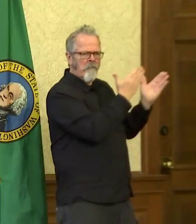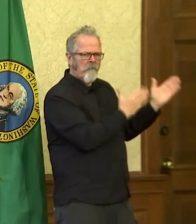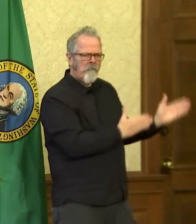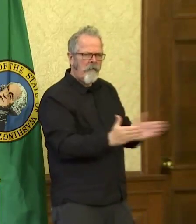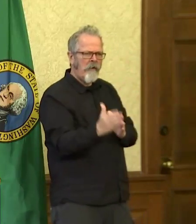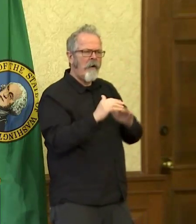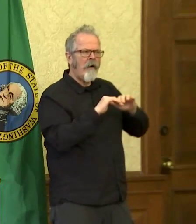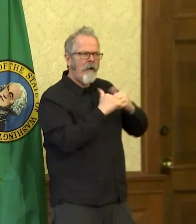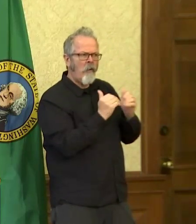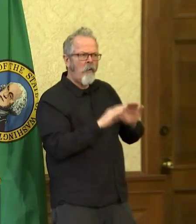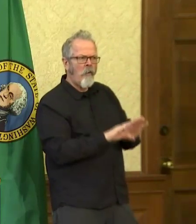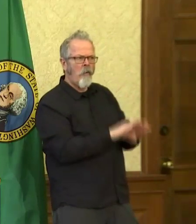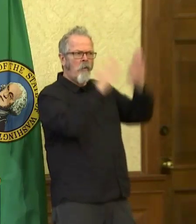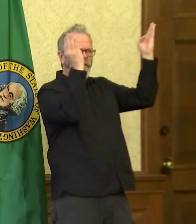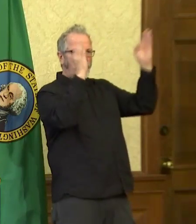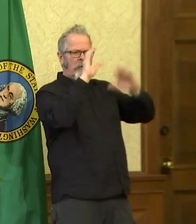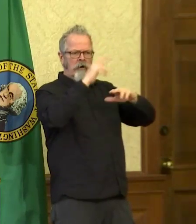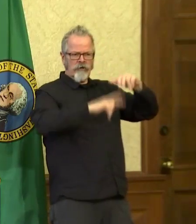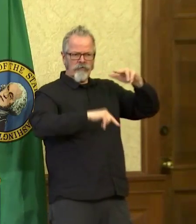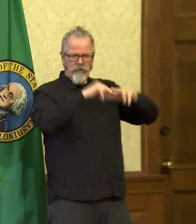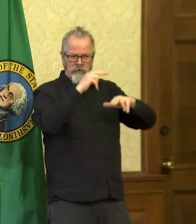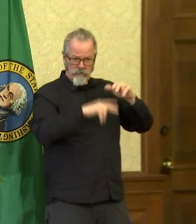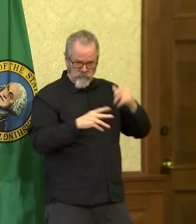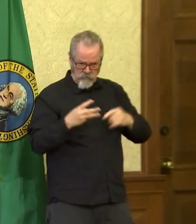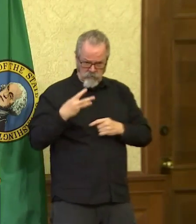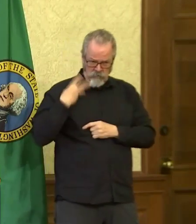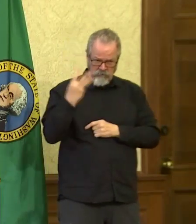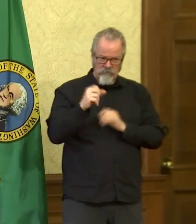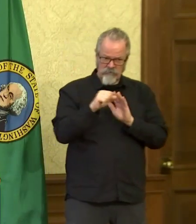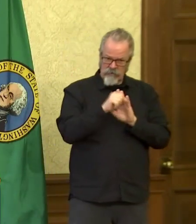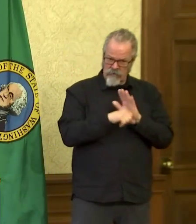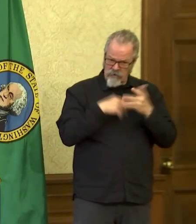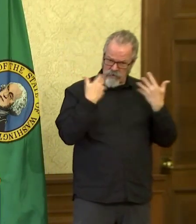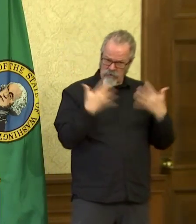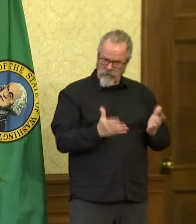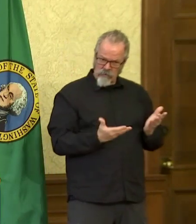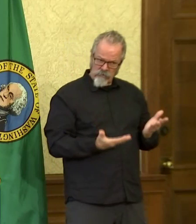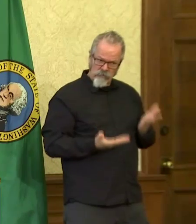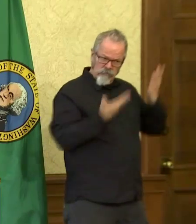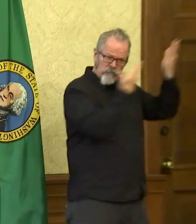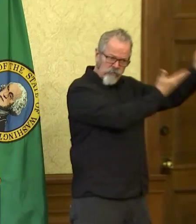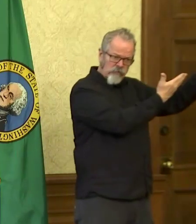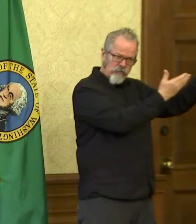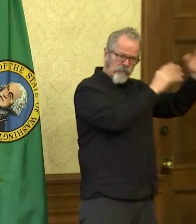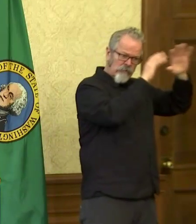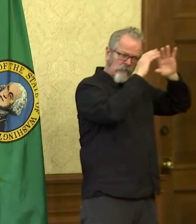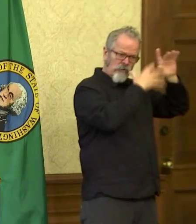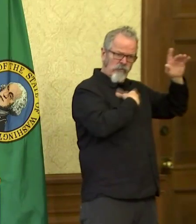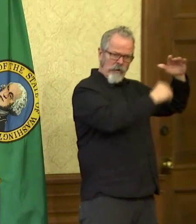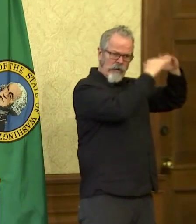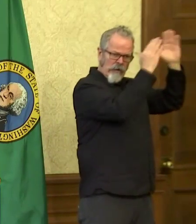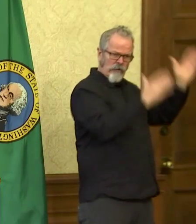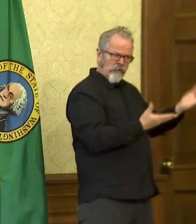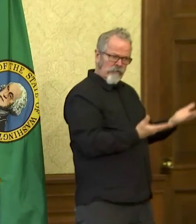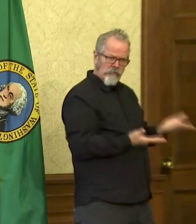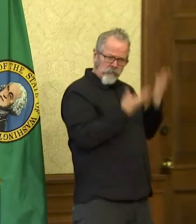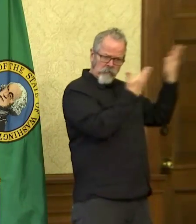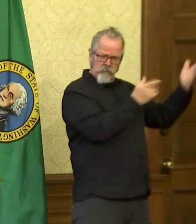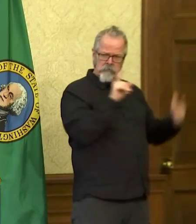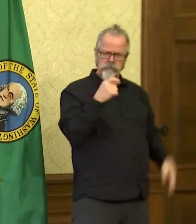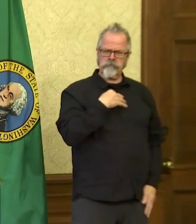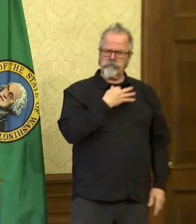call? Go ahead. Why don't Mark and Greg answer your first question? So listen, this is Mark